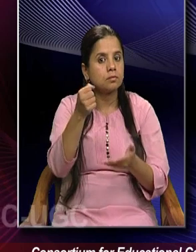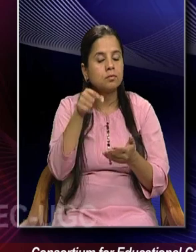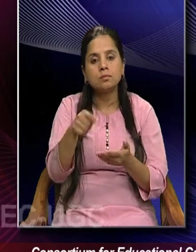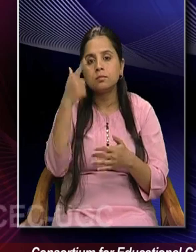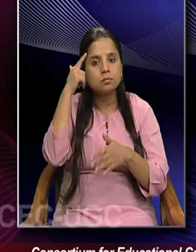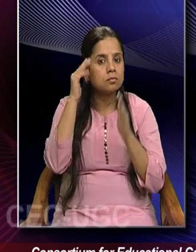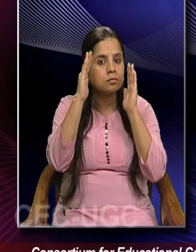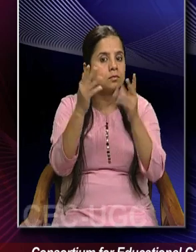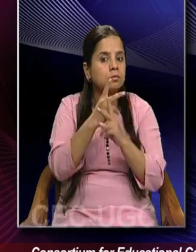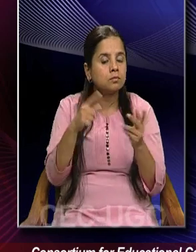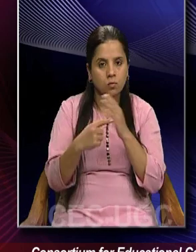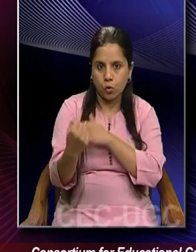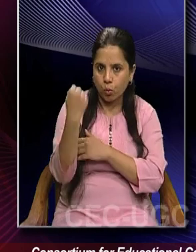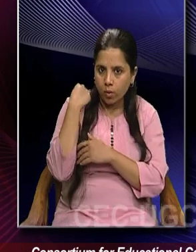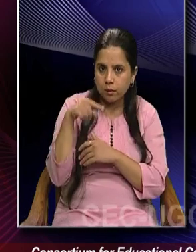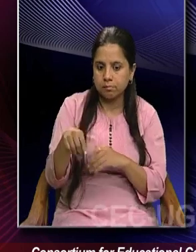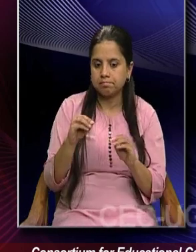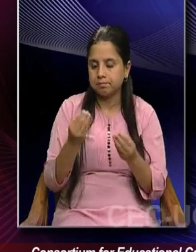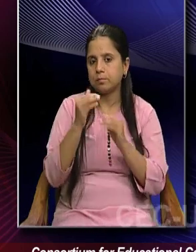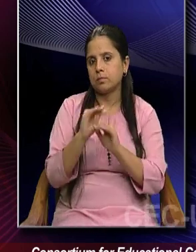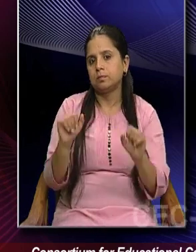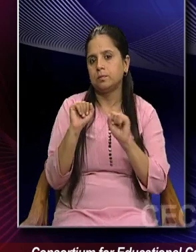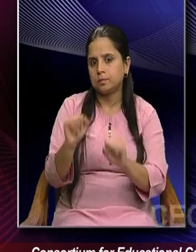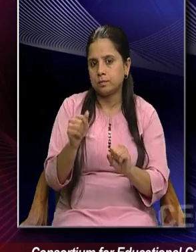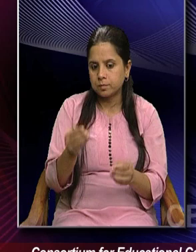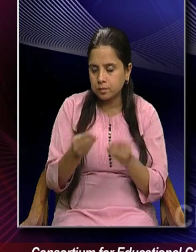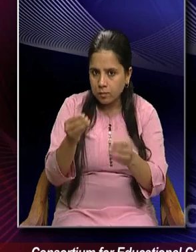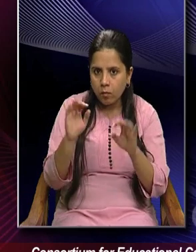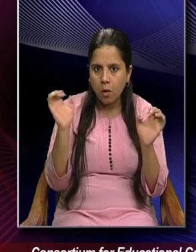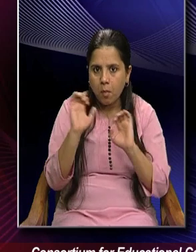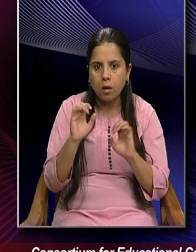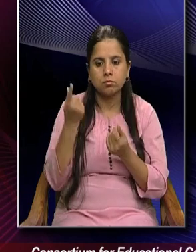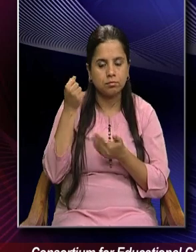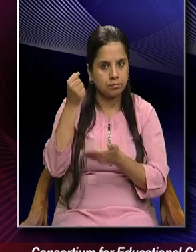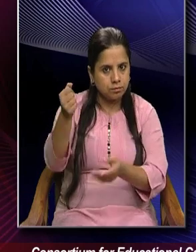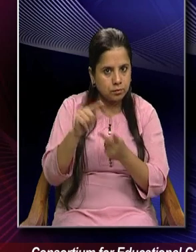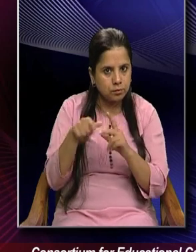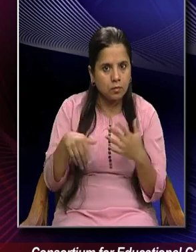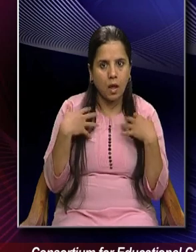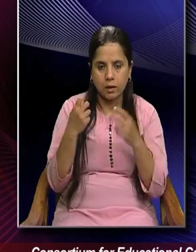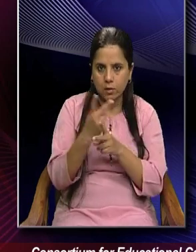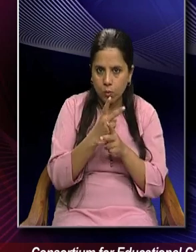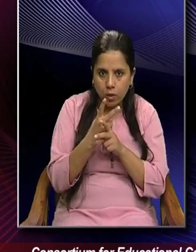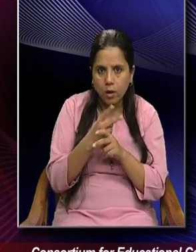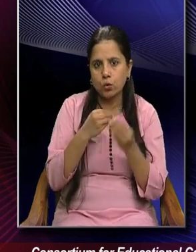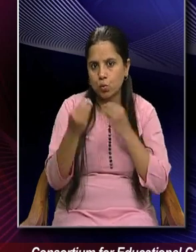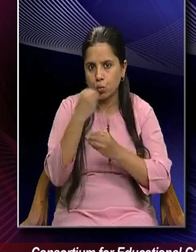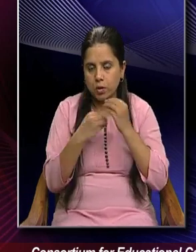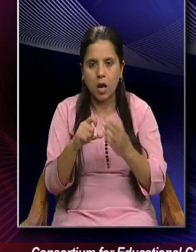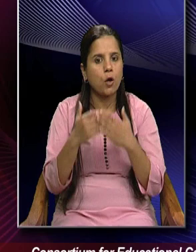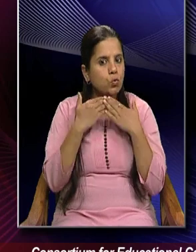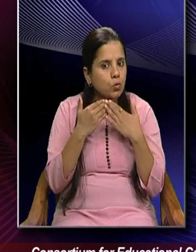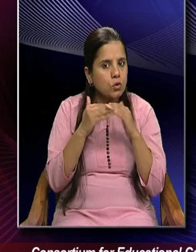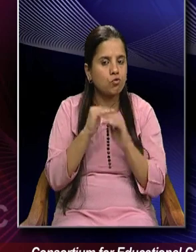the rights and well-being of children, providing emergency relief, healthcare, nutrition, education, and